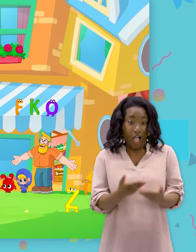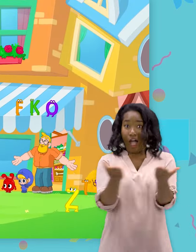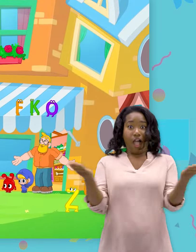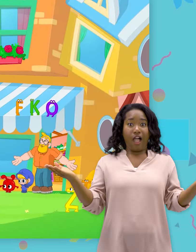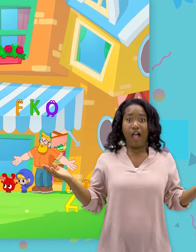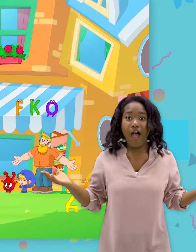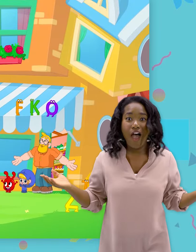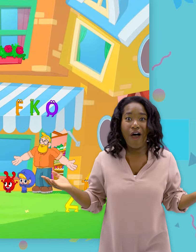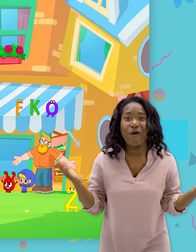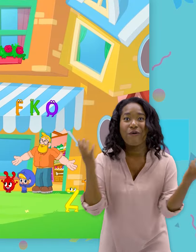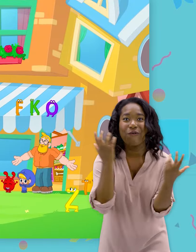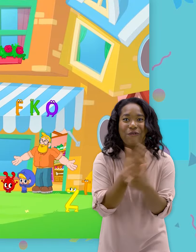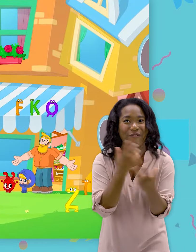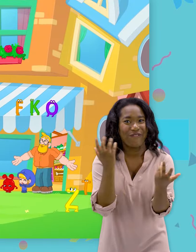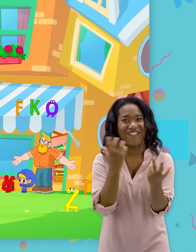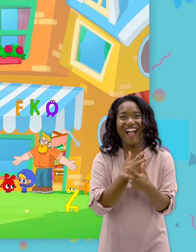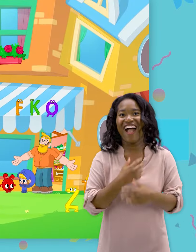Ta-da!